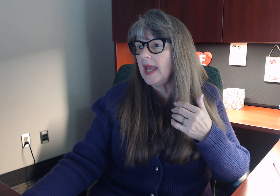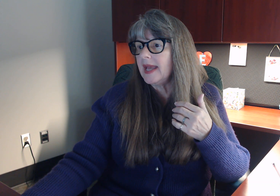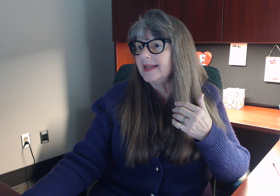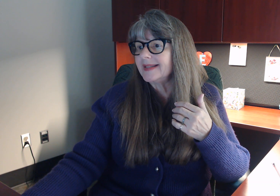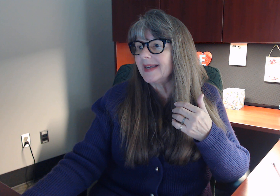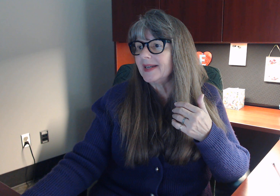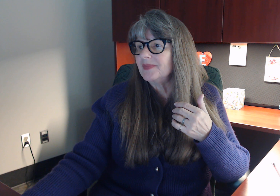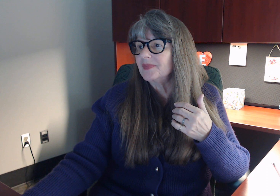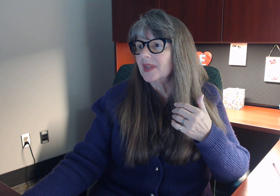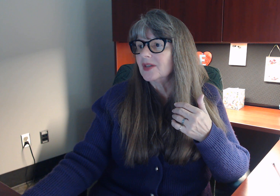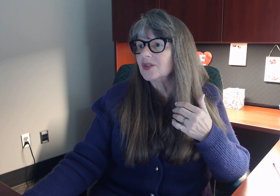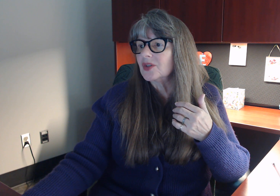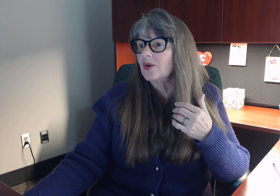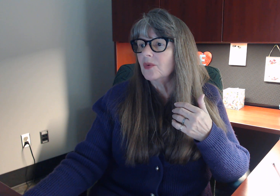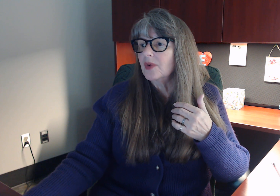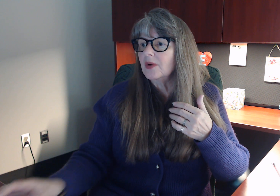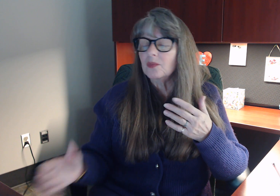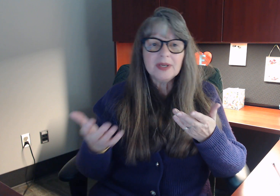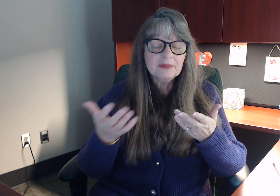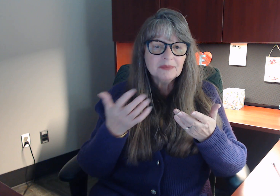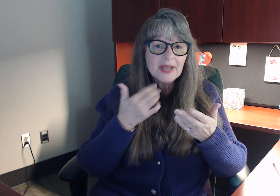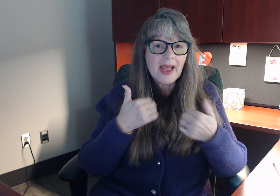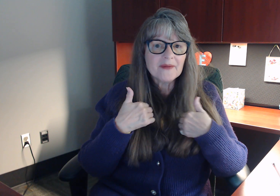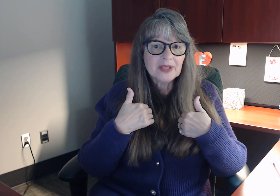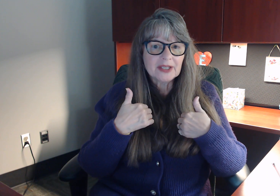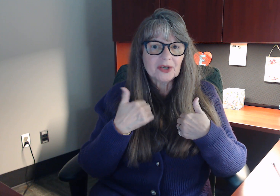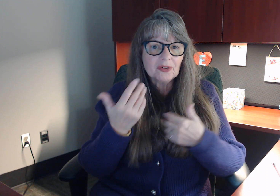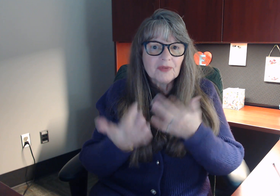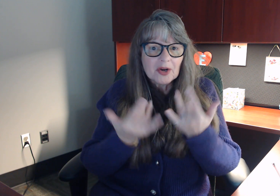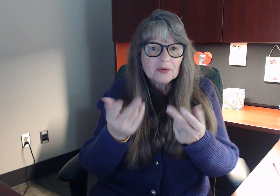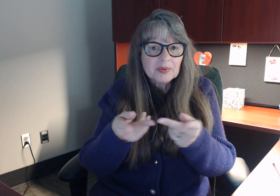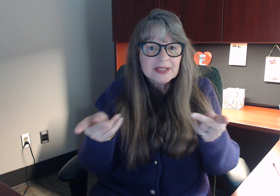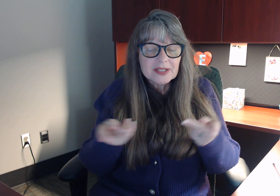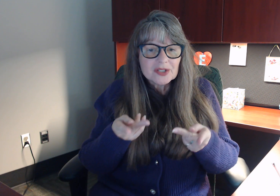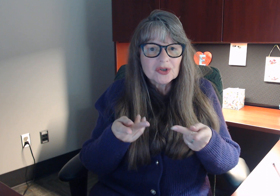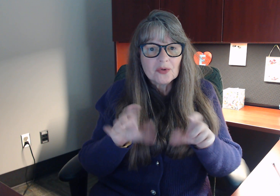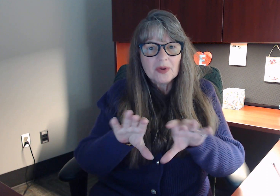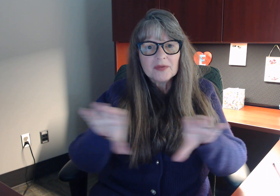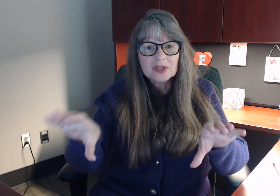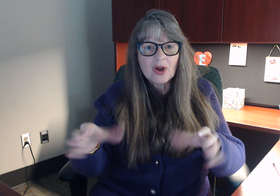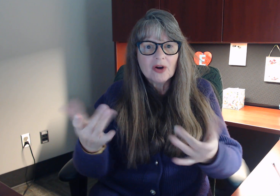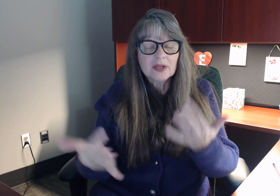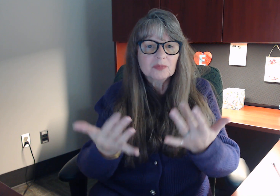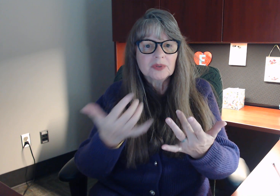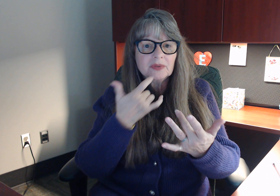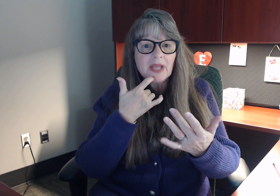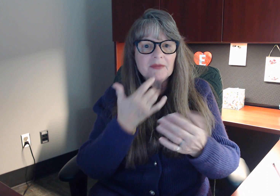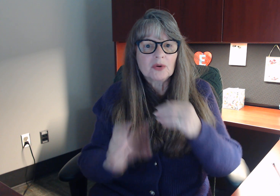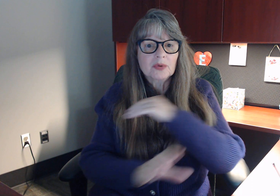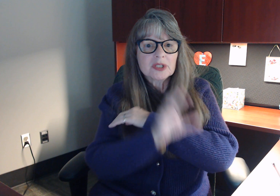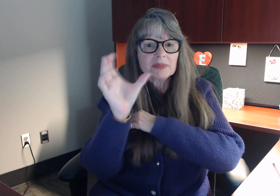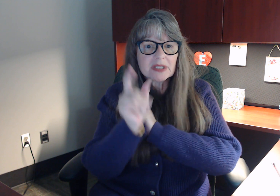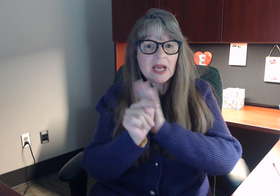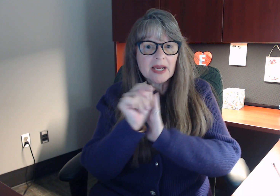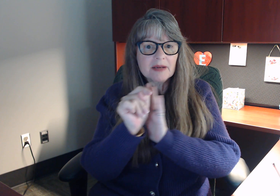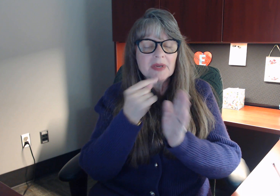And so we have it like in our fireplaces. We'll have this log, and we'll at Christmas time